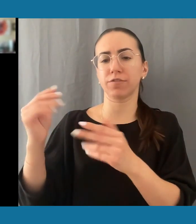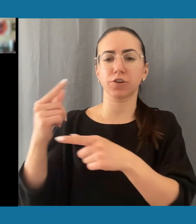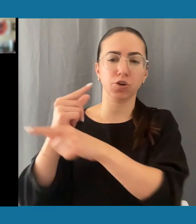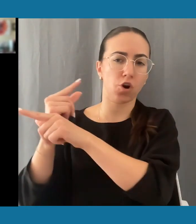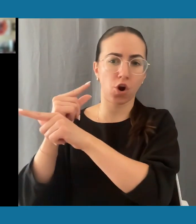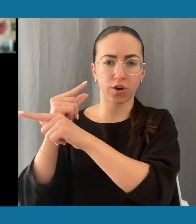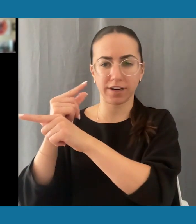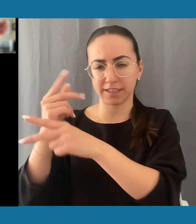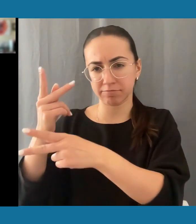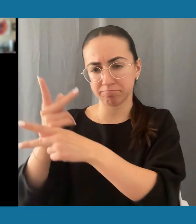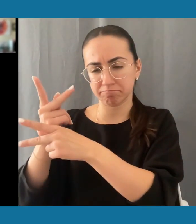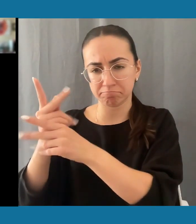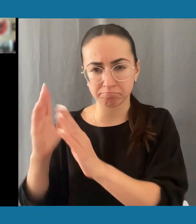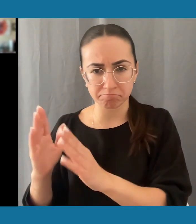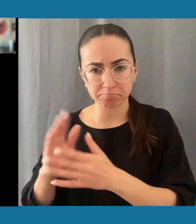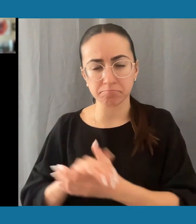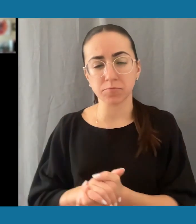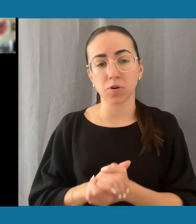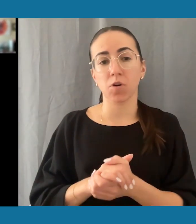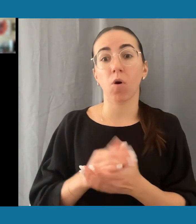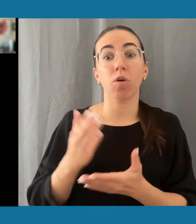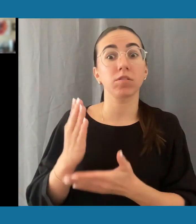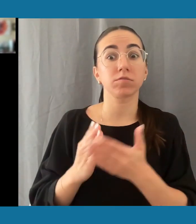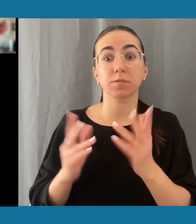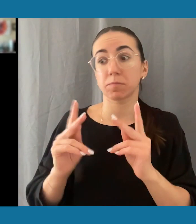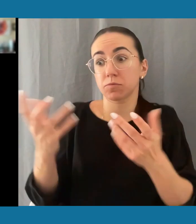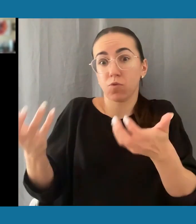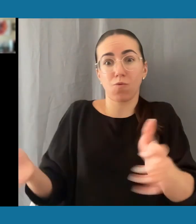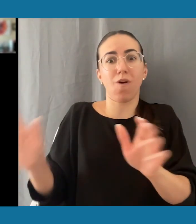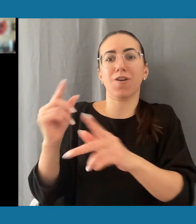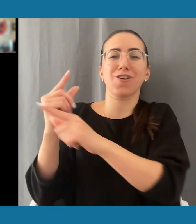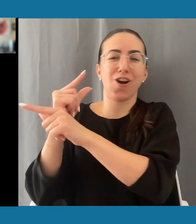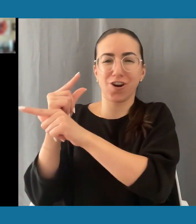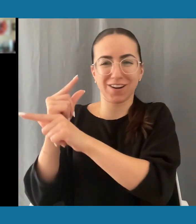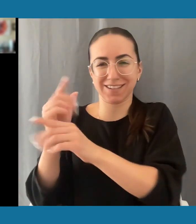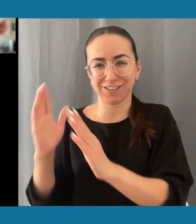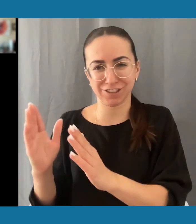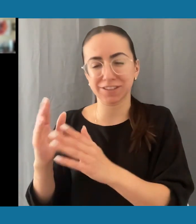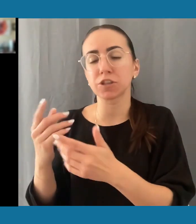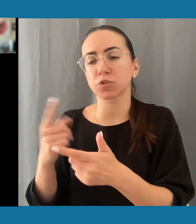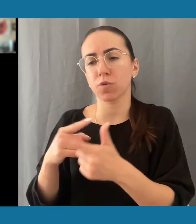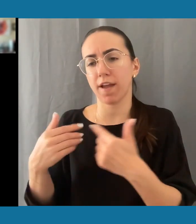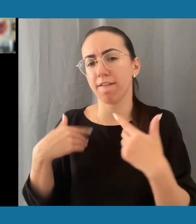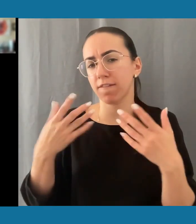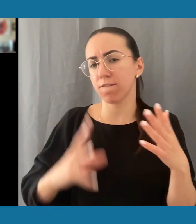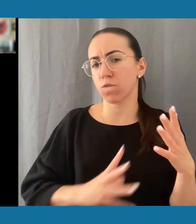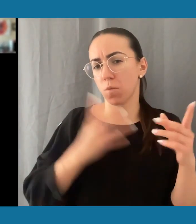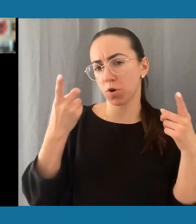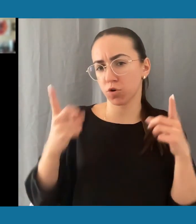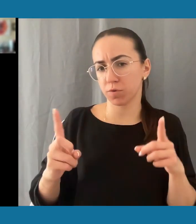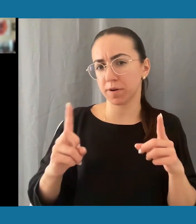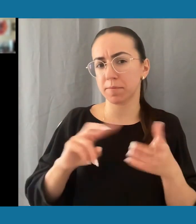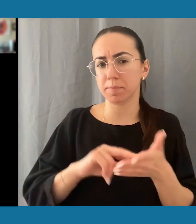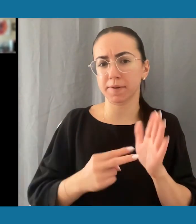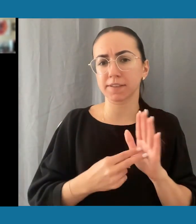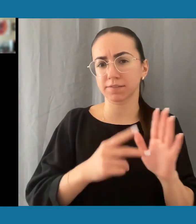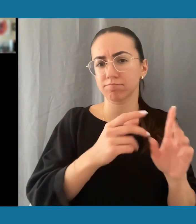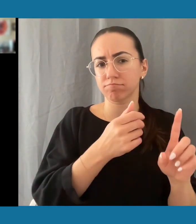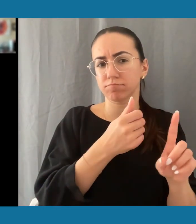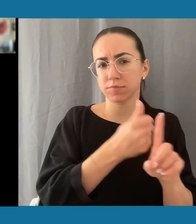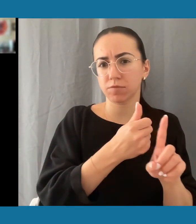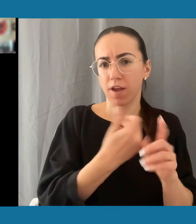out of guardianship. So they have a formal agreement to show that they do have supporters that are assisting